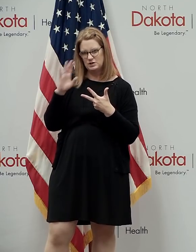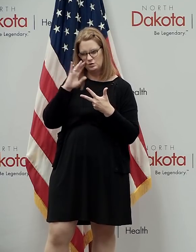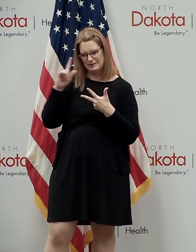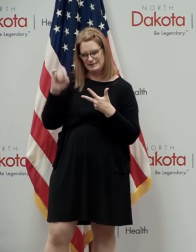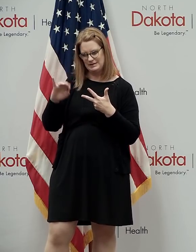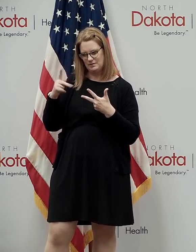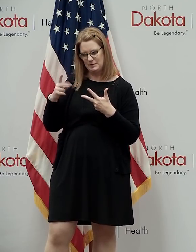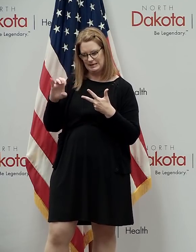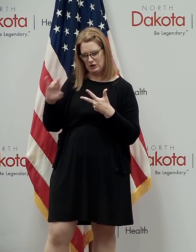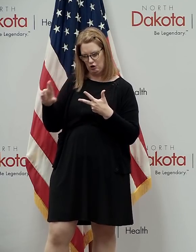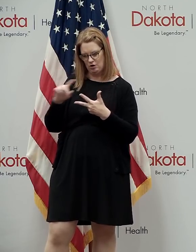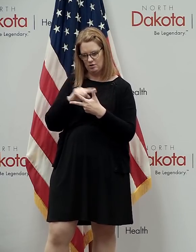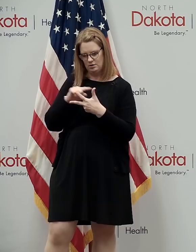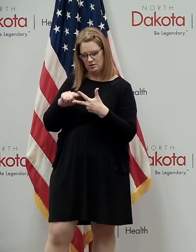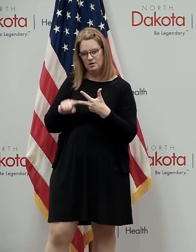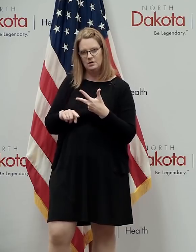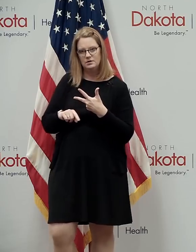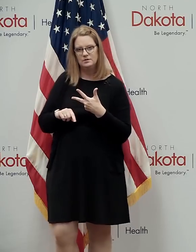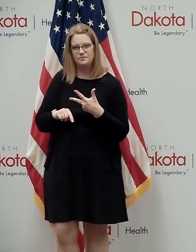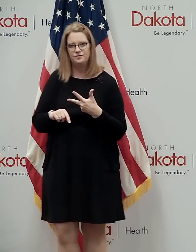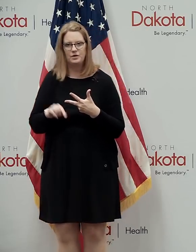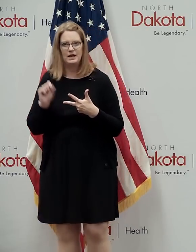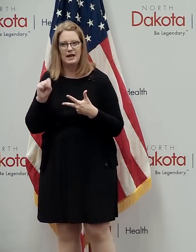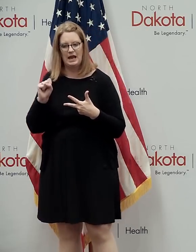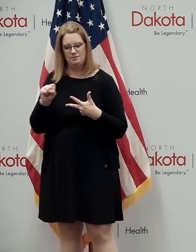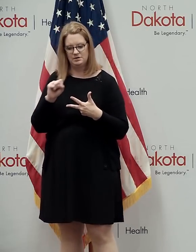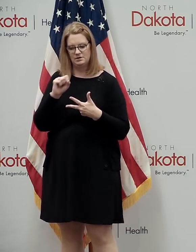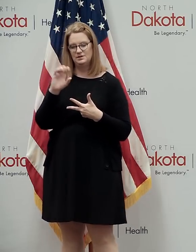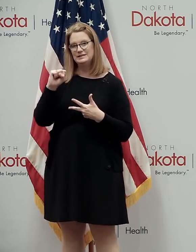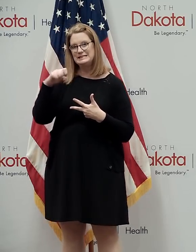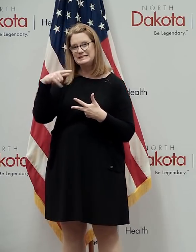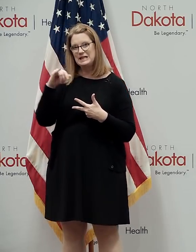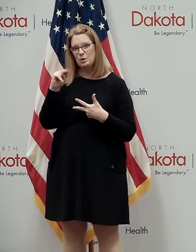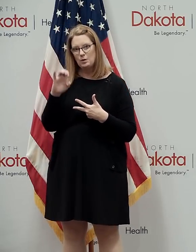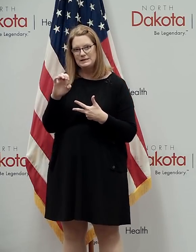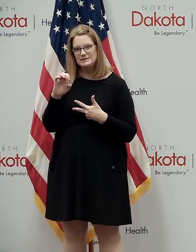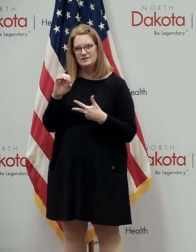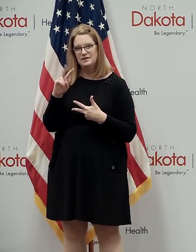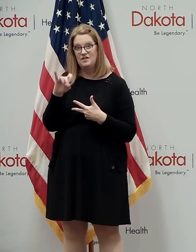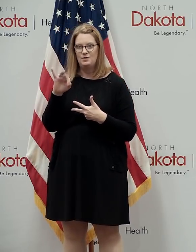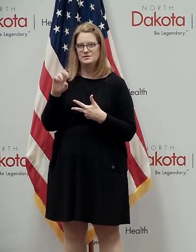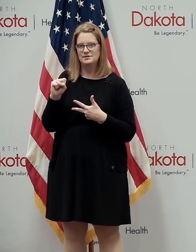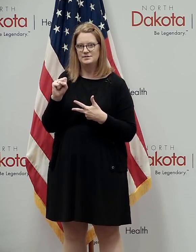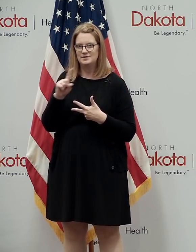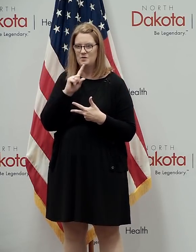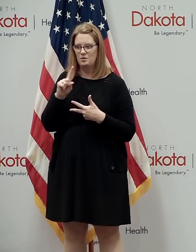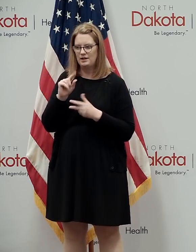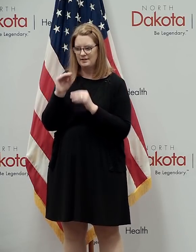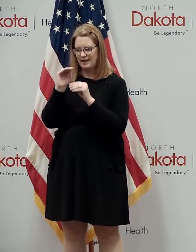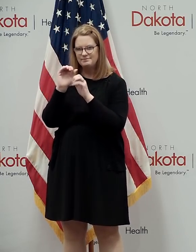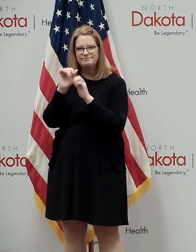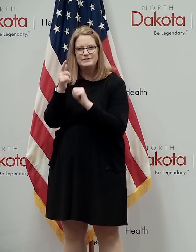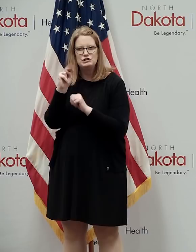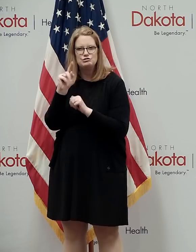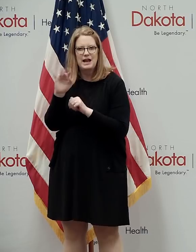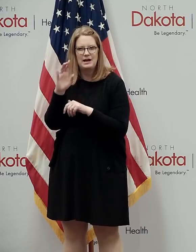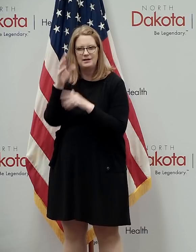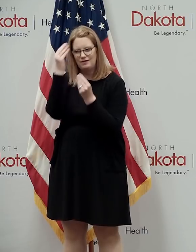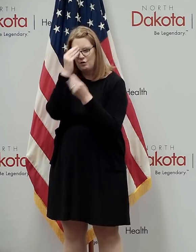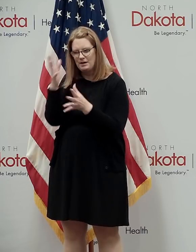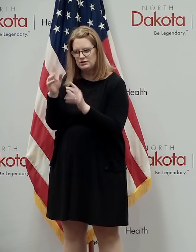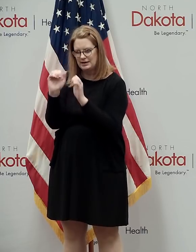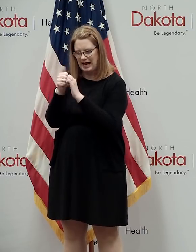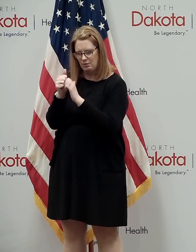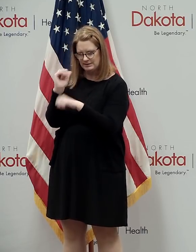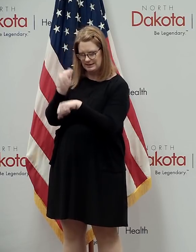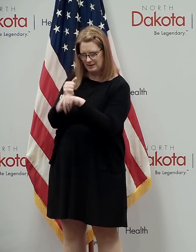we were able to sequence virus from all 3 of our different platforms, which was also very exciting. And this is a partnership